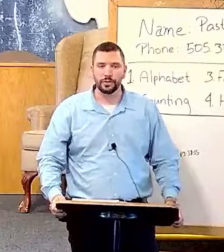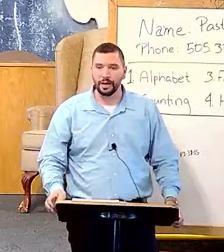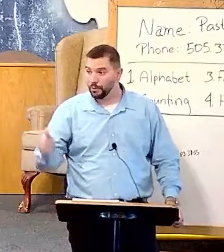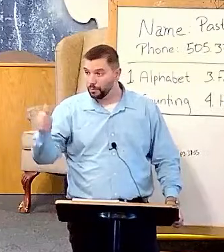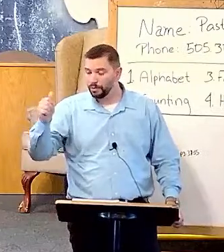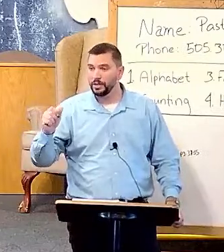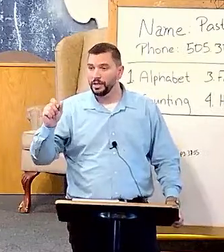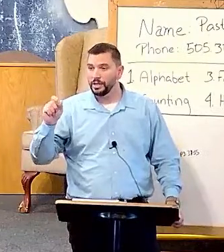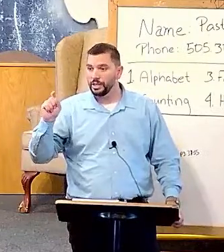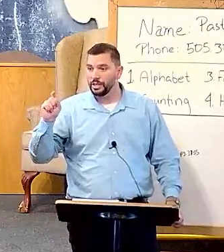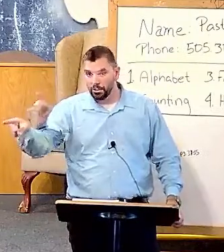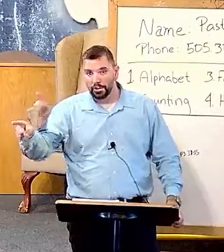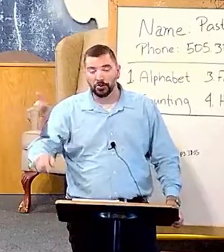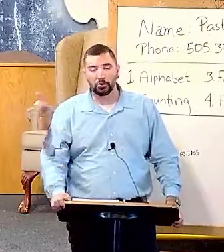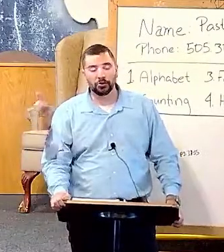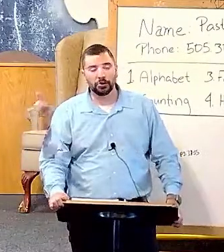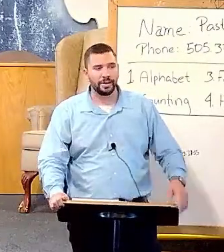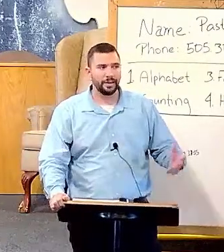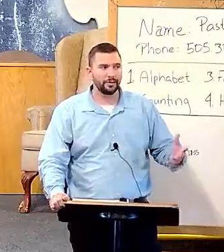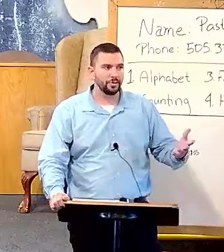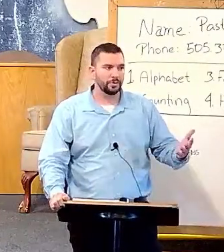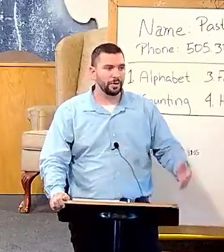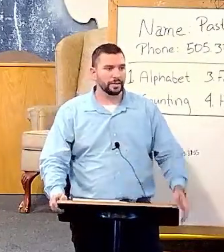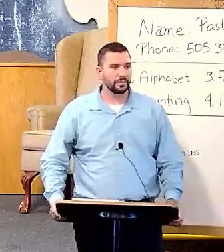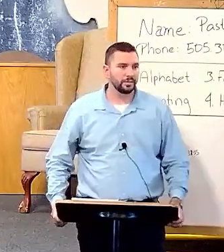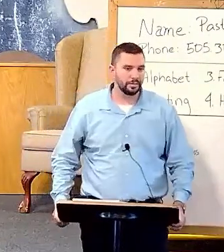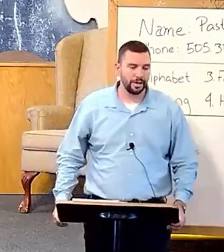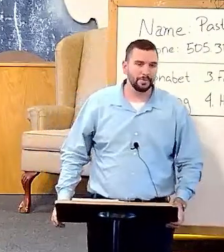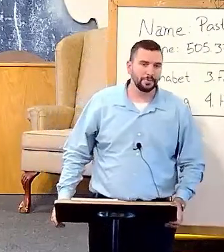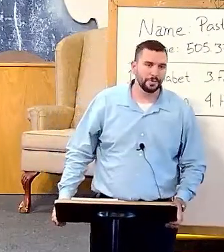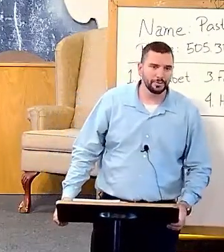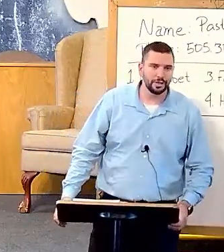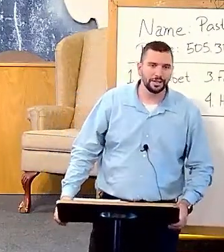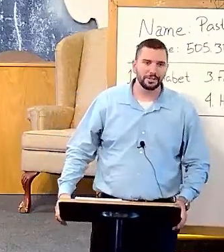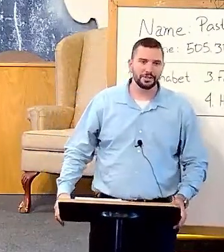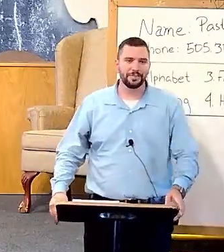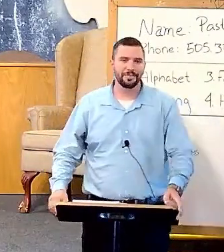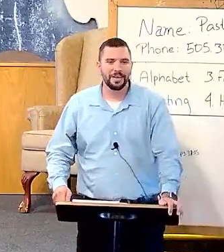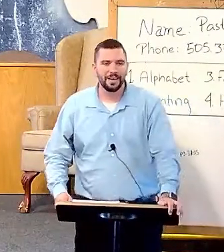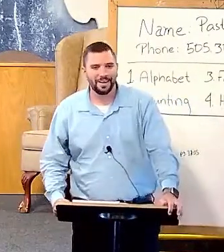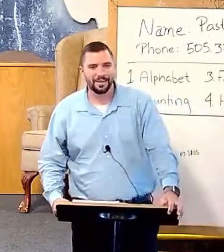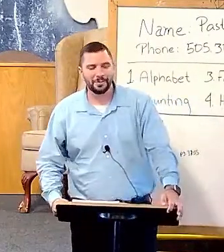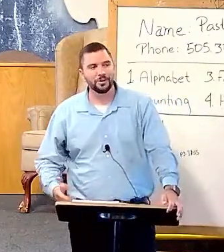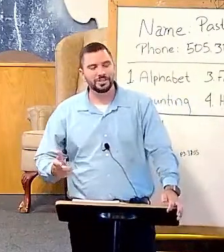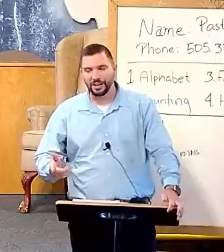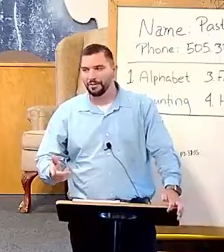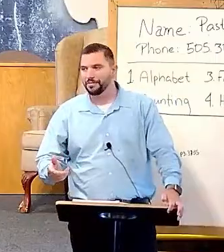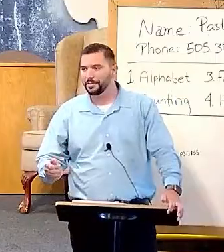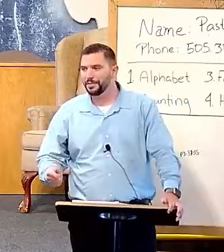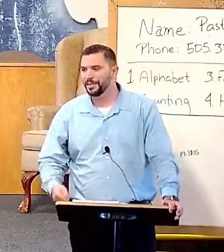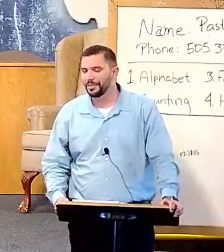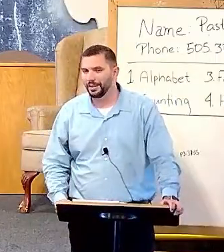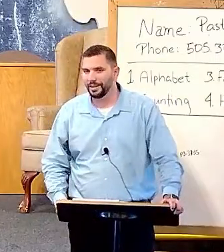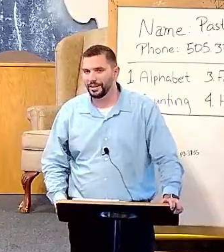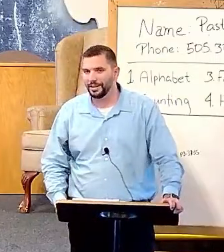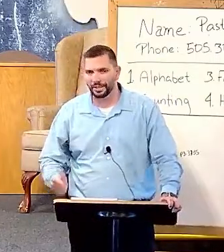Well, you are, or I don't know correct grammar when it comes to English even. But yourself is going to be like